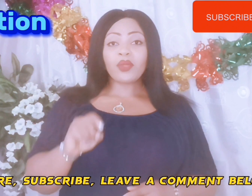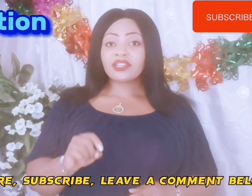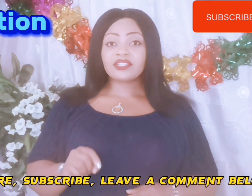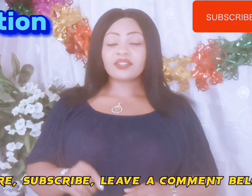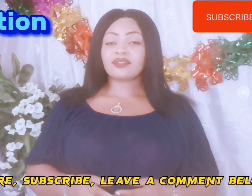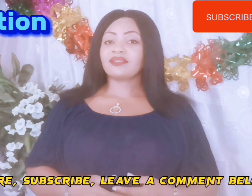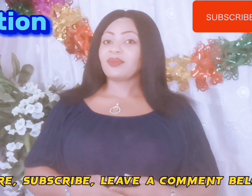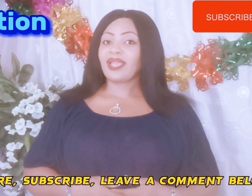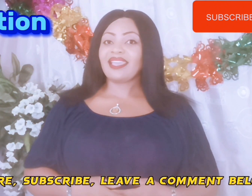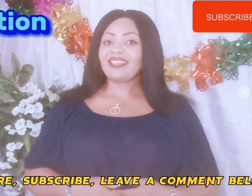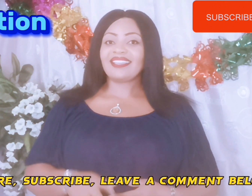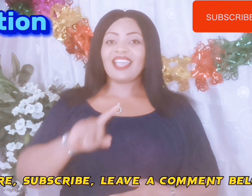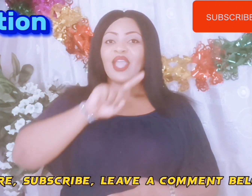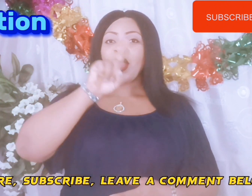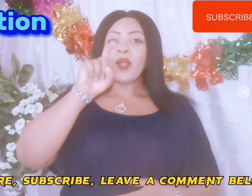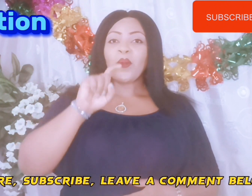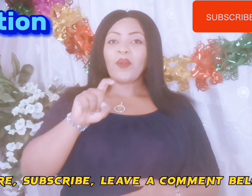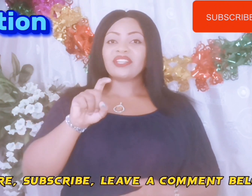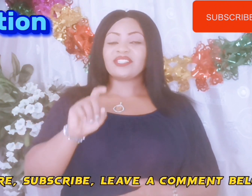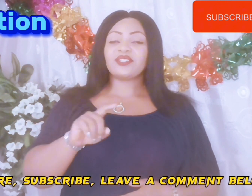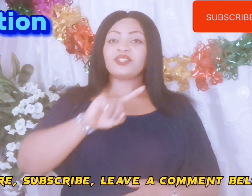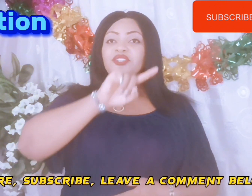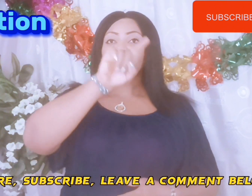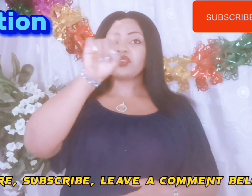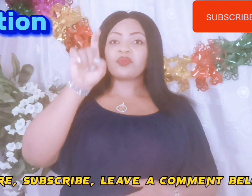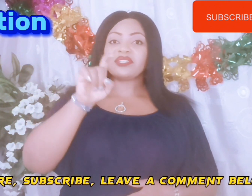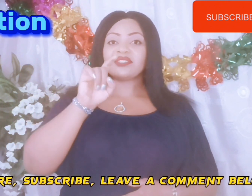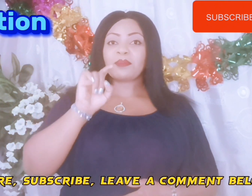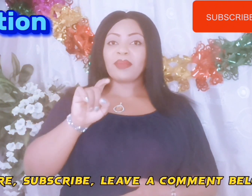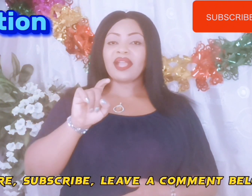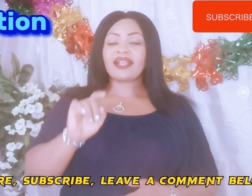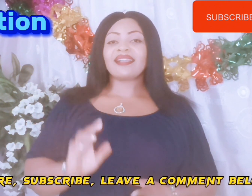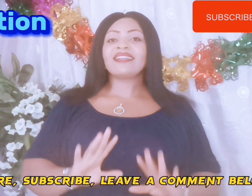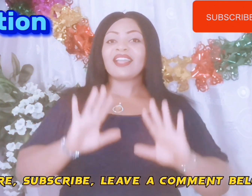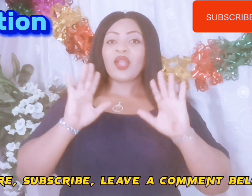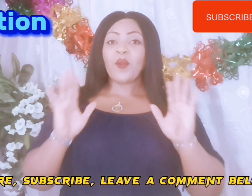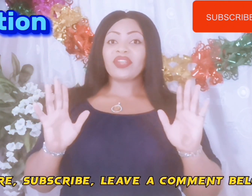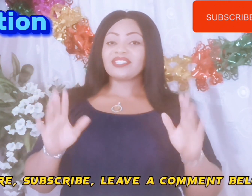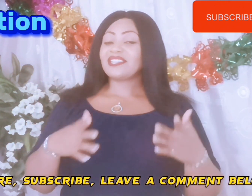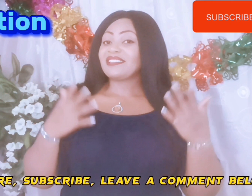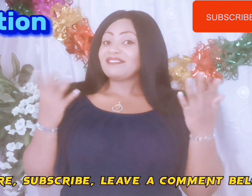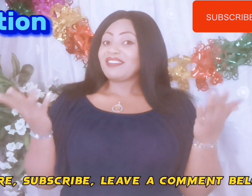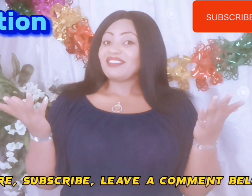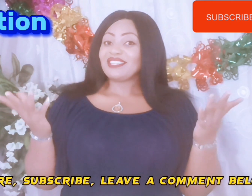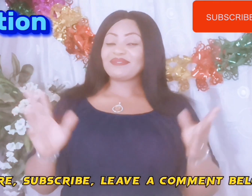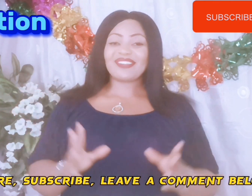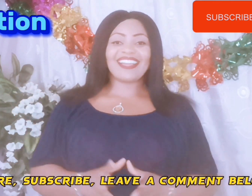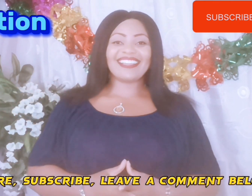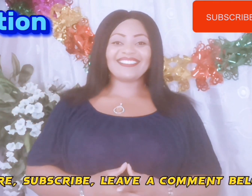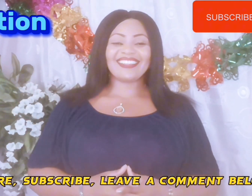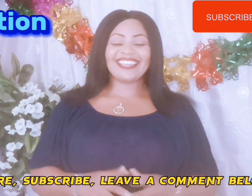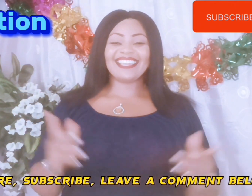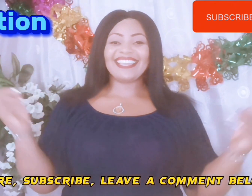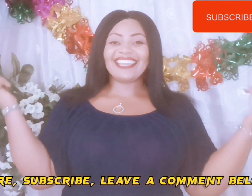Draw the question mark on the A. Question. Okay, very